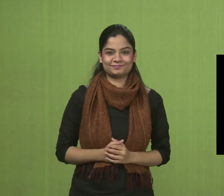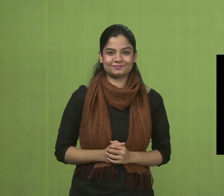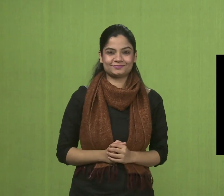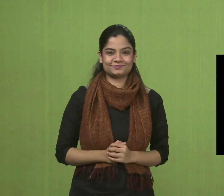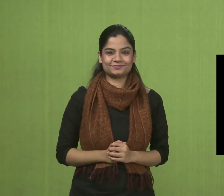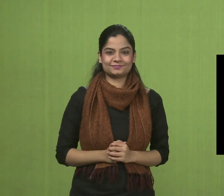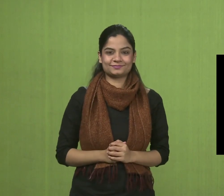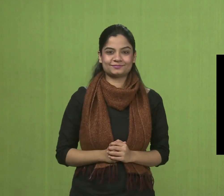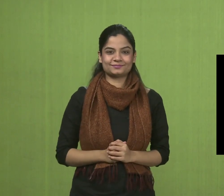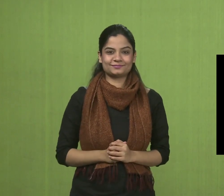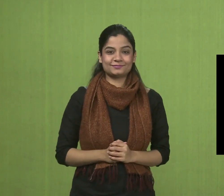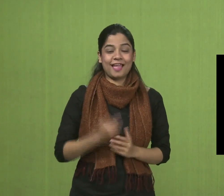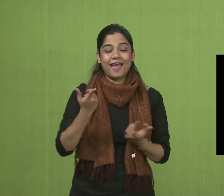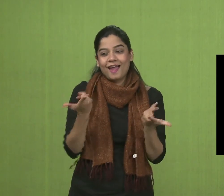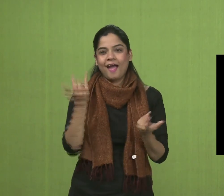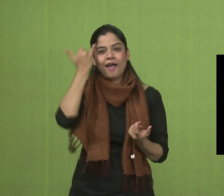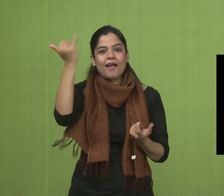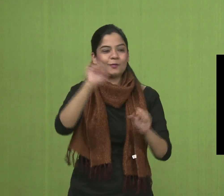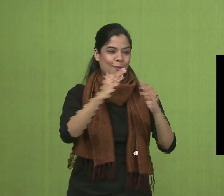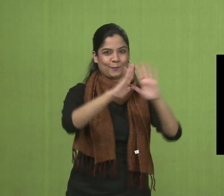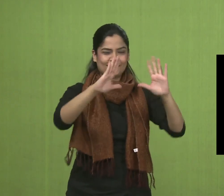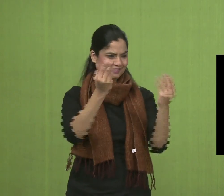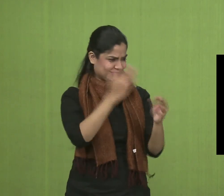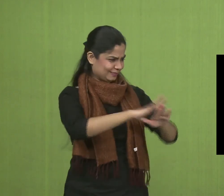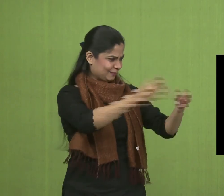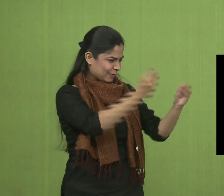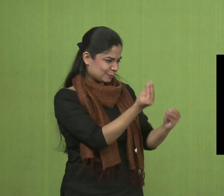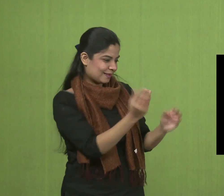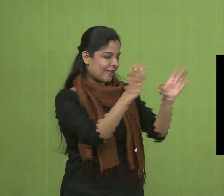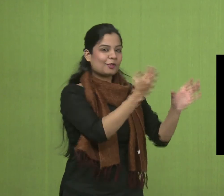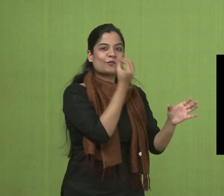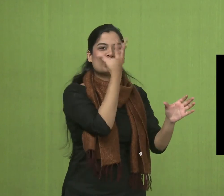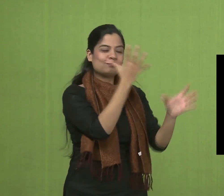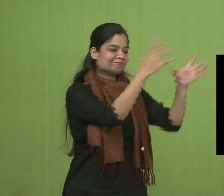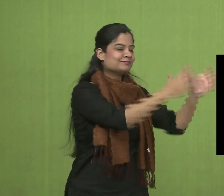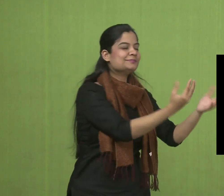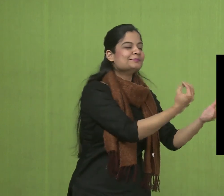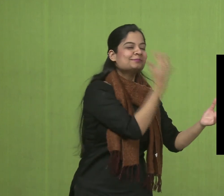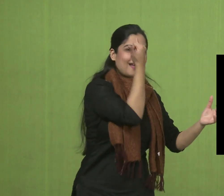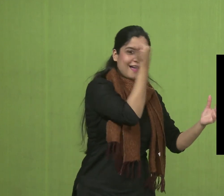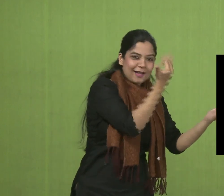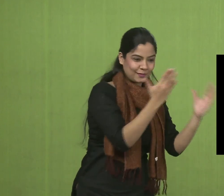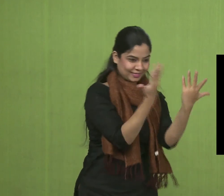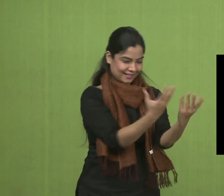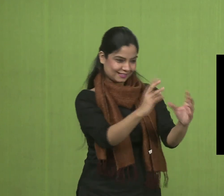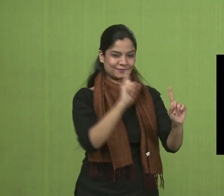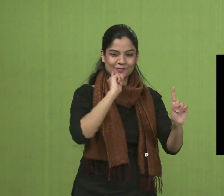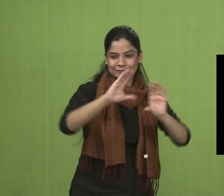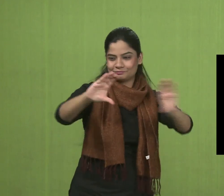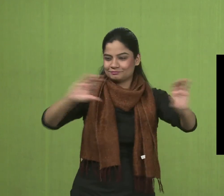Placement of suitable decorative items like indoor plants, which look very well pleasing in the room. You can have smaller decorative pieces as